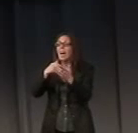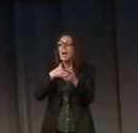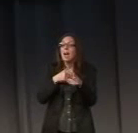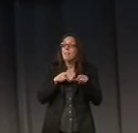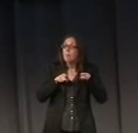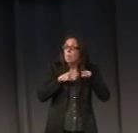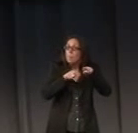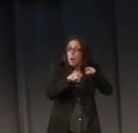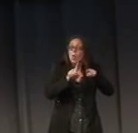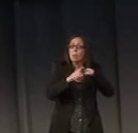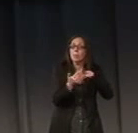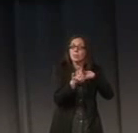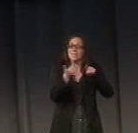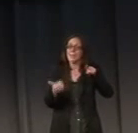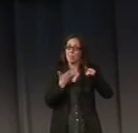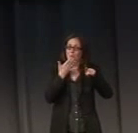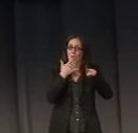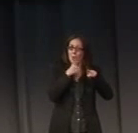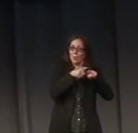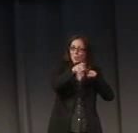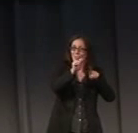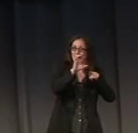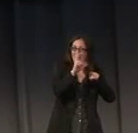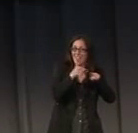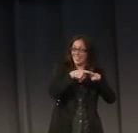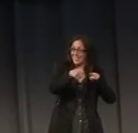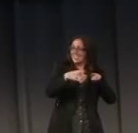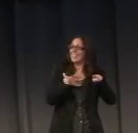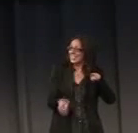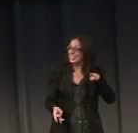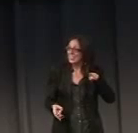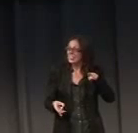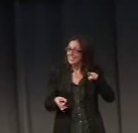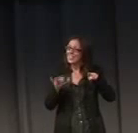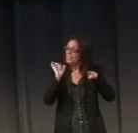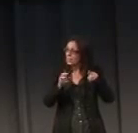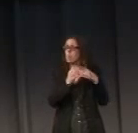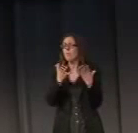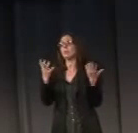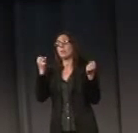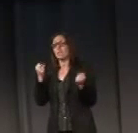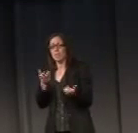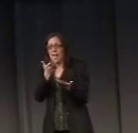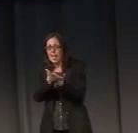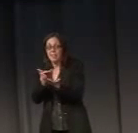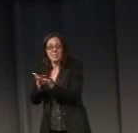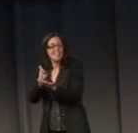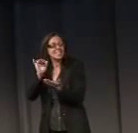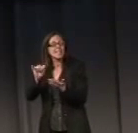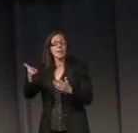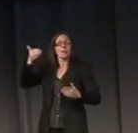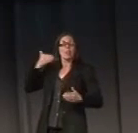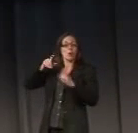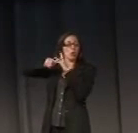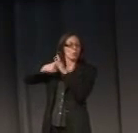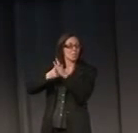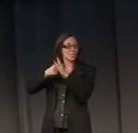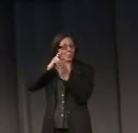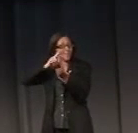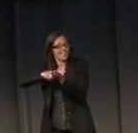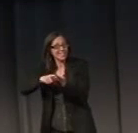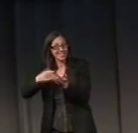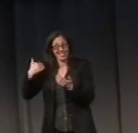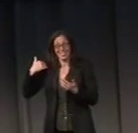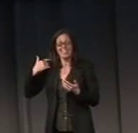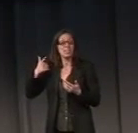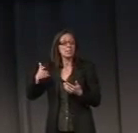nice evidence that, in support of this, one of the original observations I showed you today, that color information is not used to do